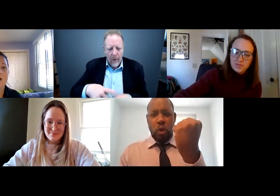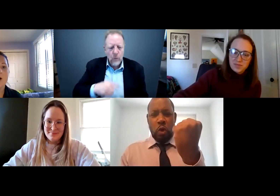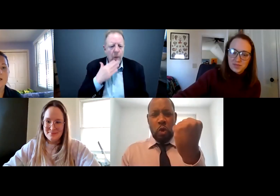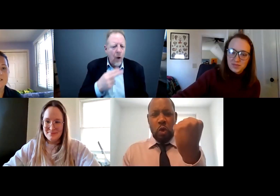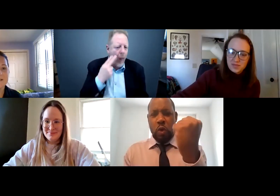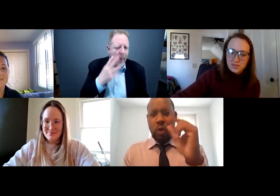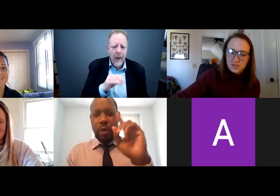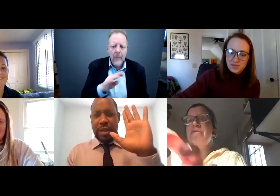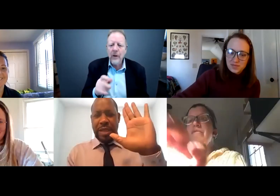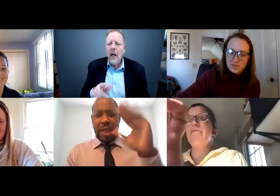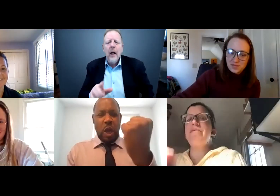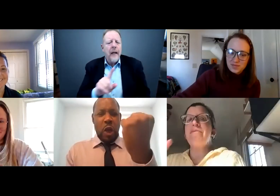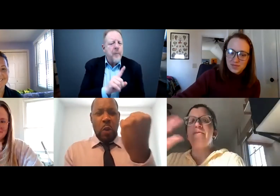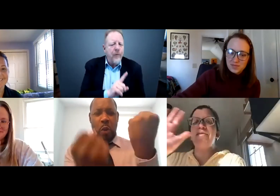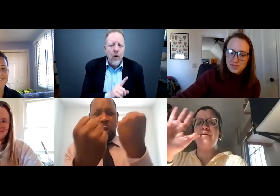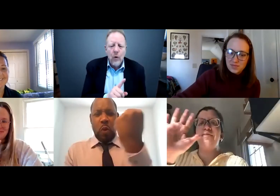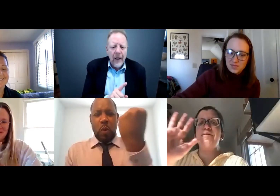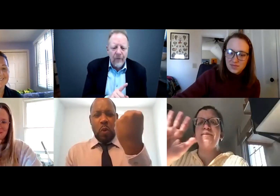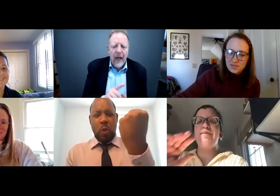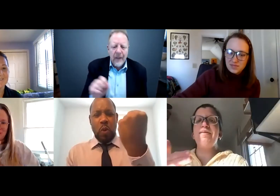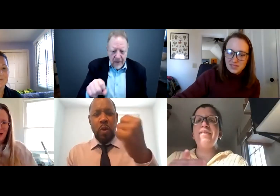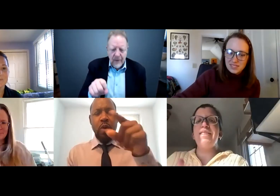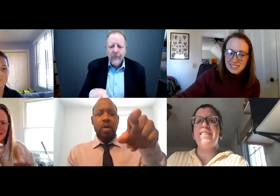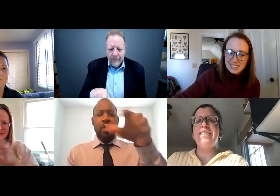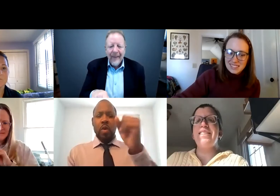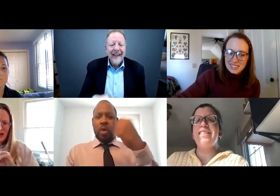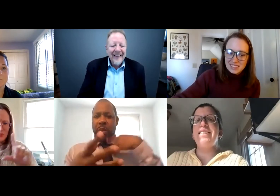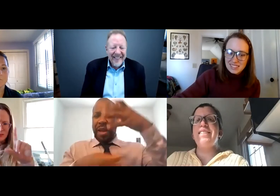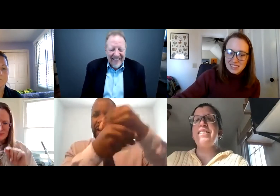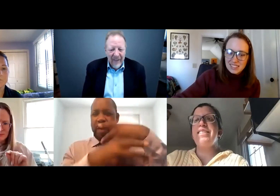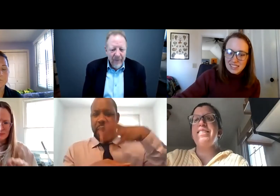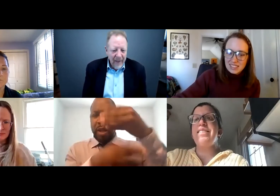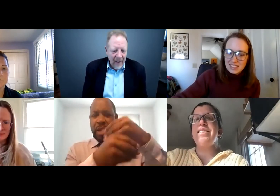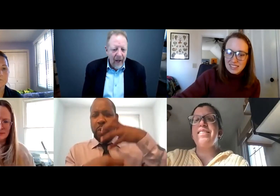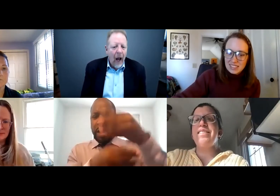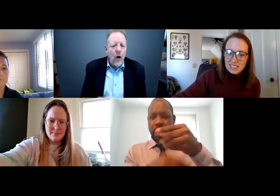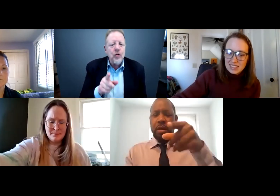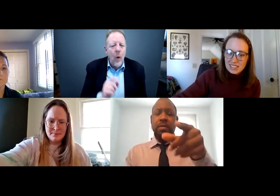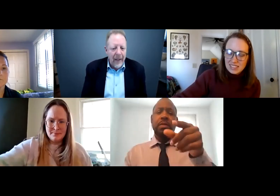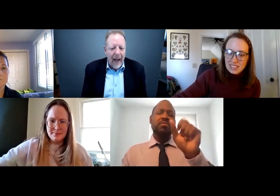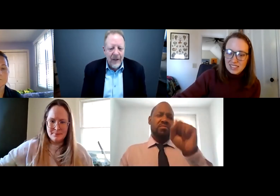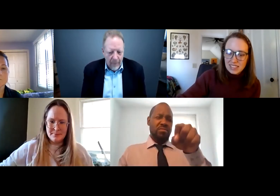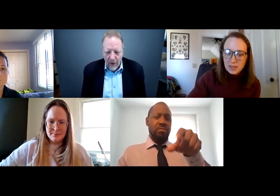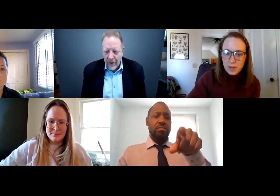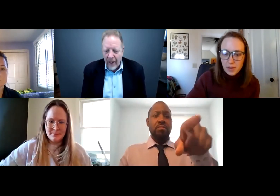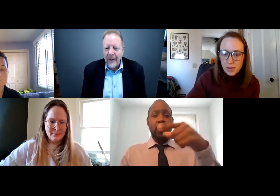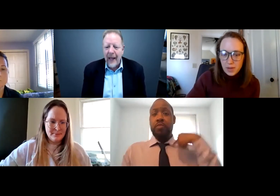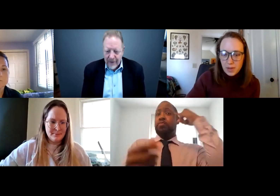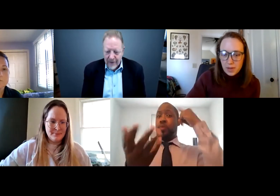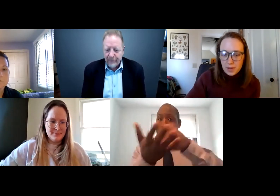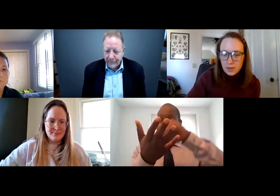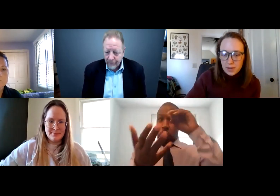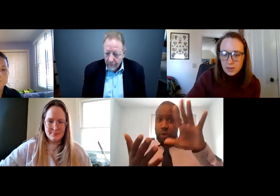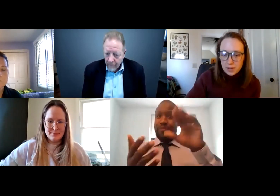Rochelle. Ernest? Yes, before you leave, yes. Yeah, I also wanted to add something, okay?